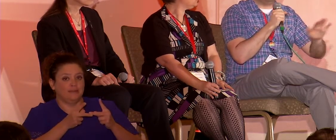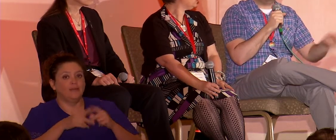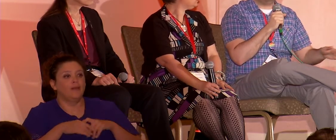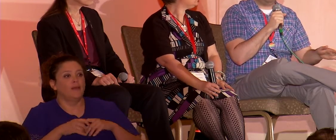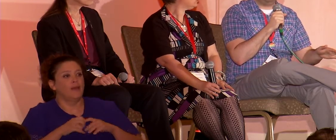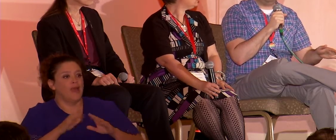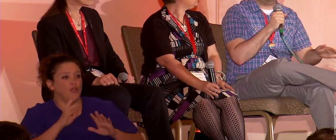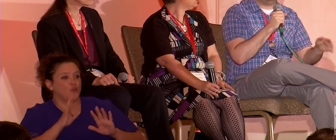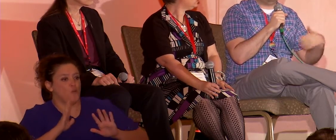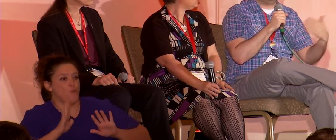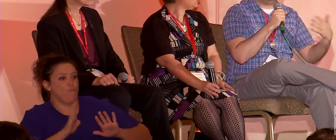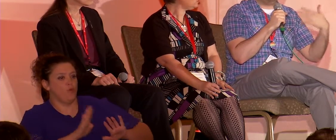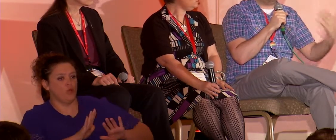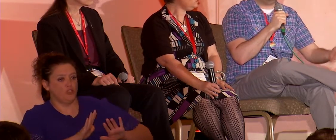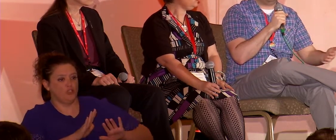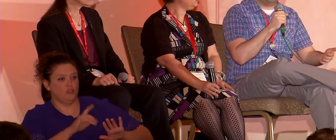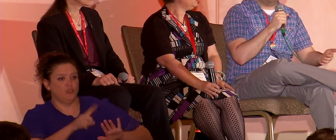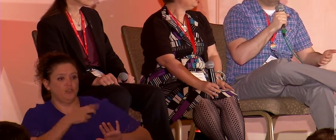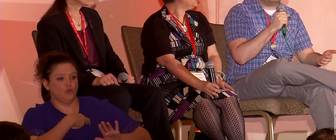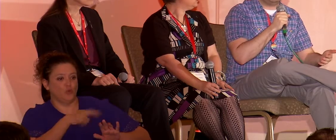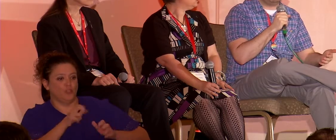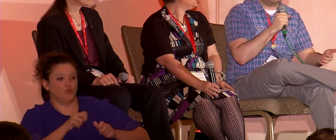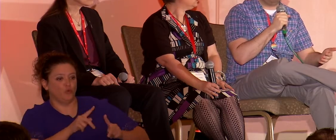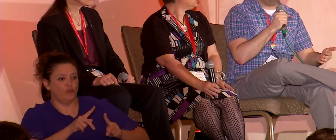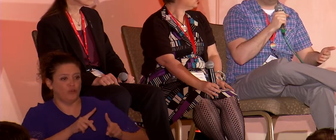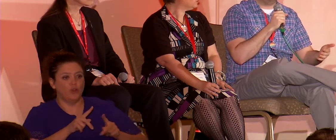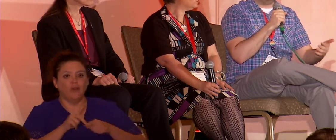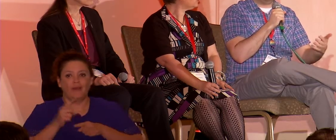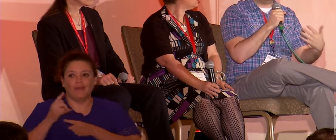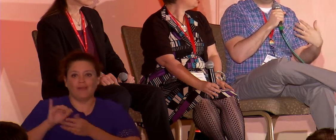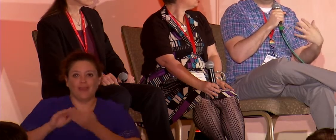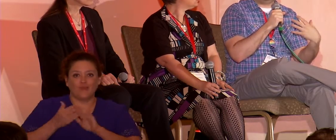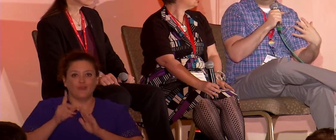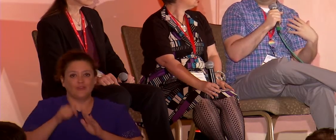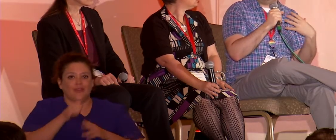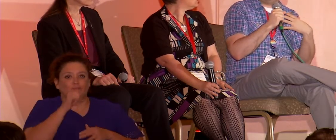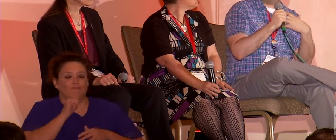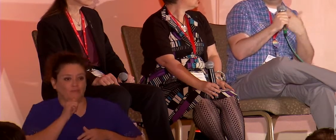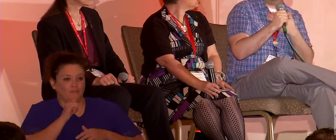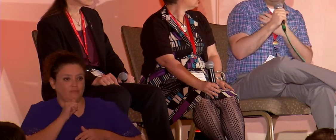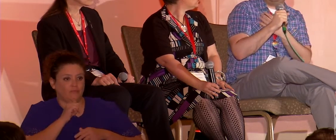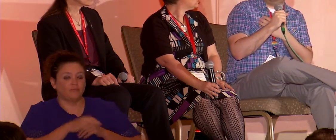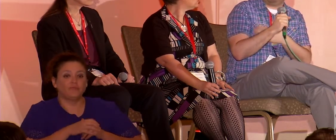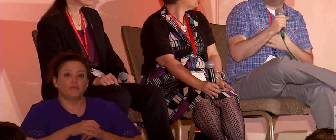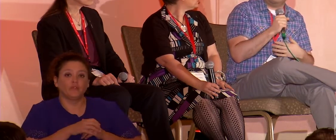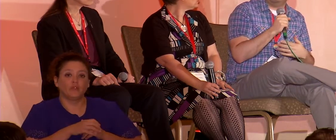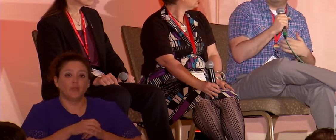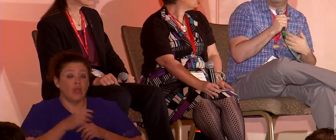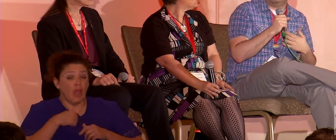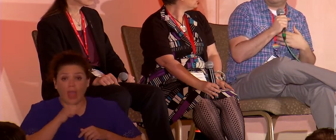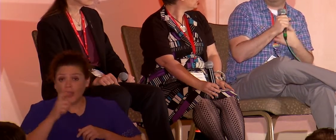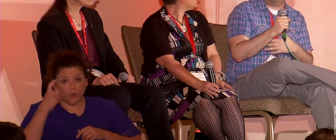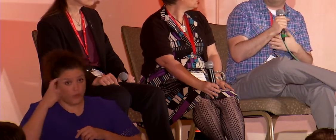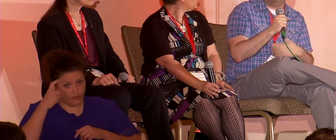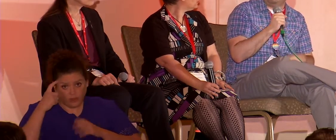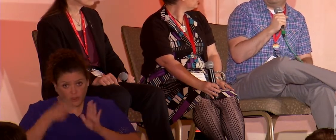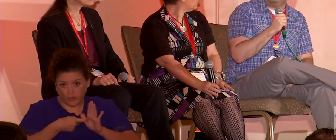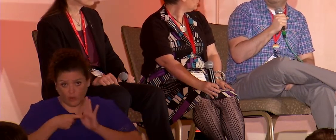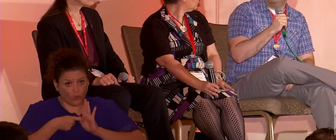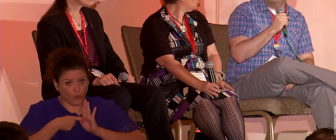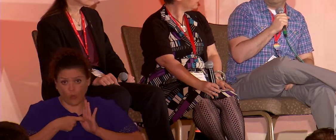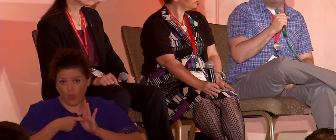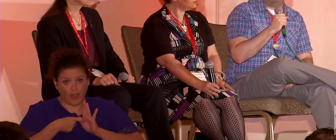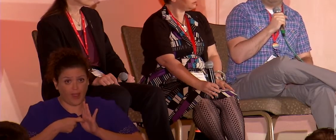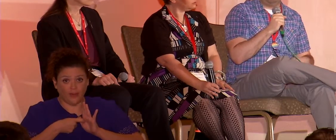this religious privilege that's being imposed on LGBT people. And I don't necessarily think that it requires the kind of